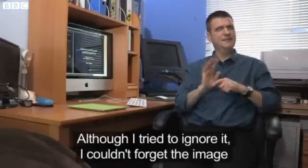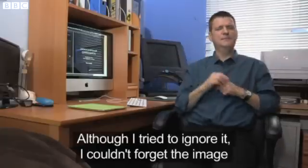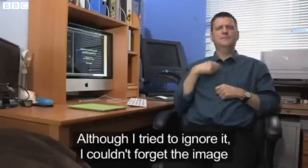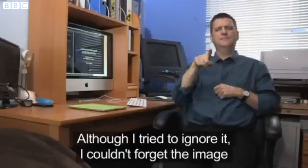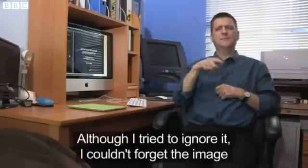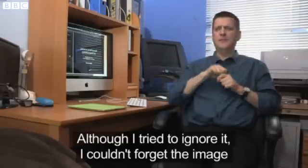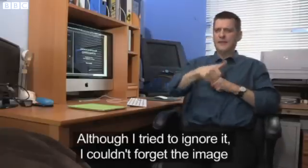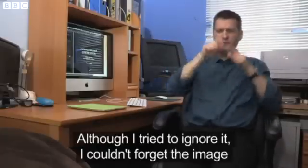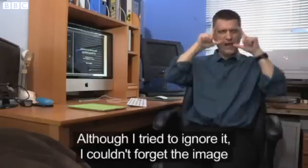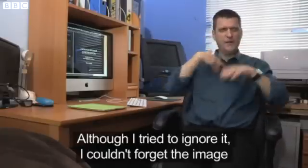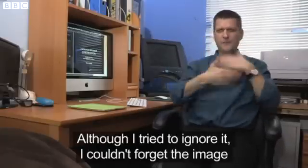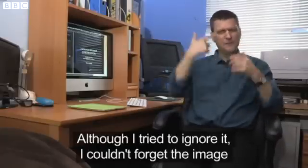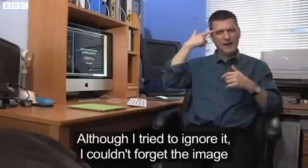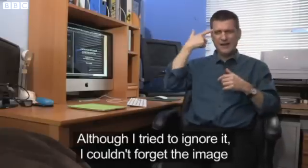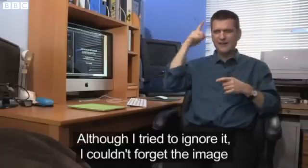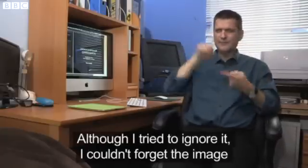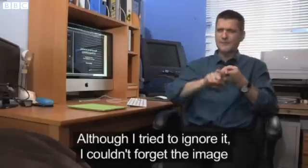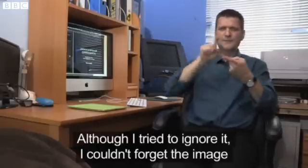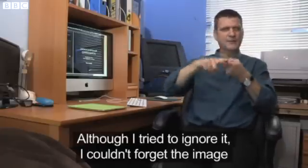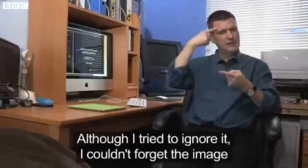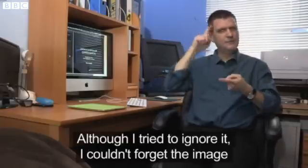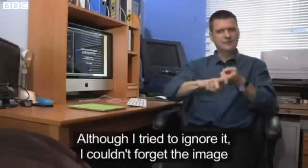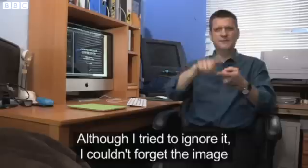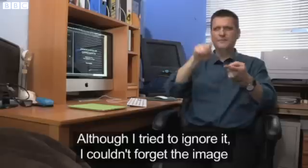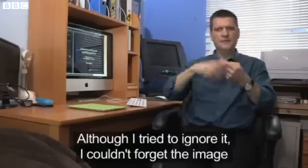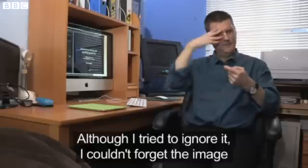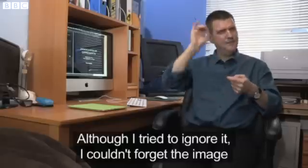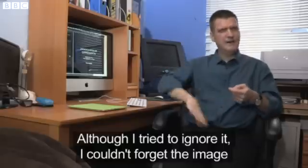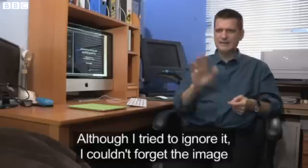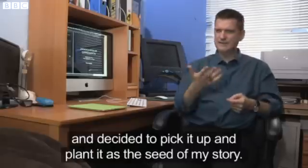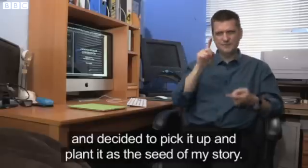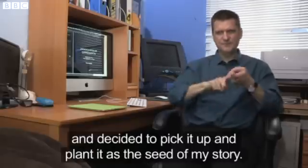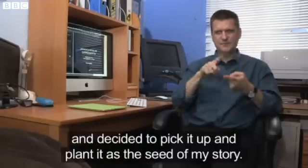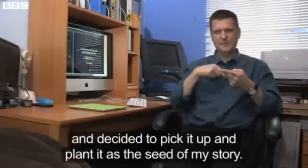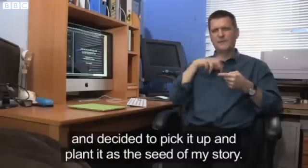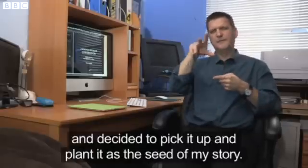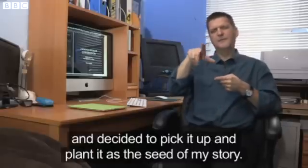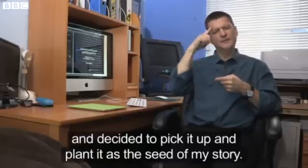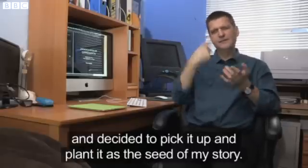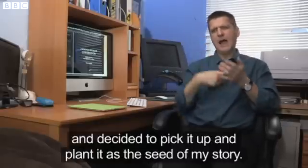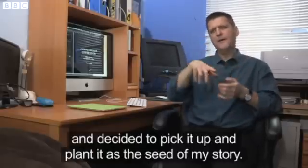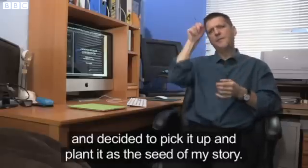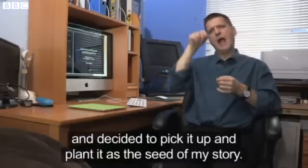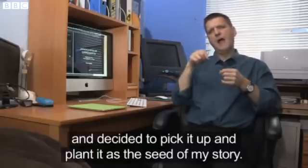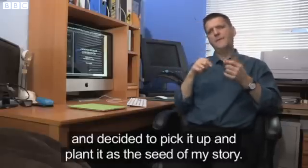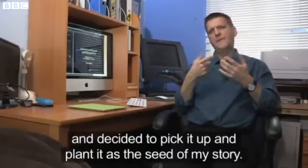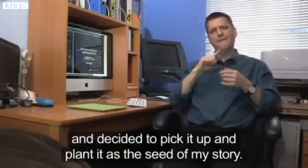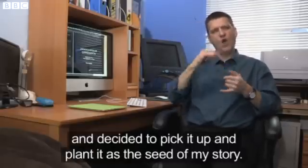Although I tried to ignore it, I couldn't forget the image and decided to pick it up and plant it as the seed of my story.